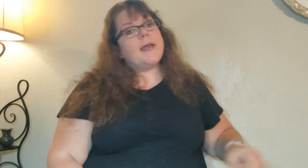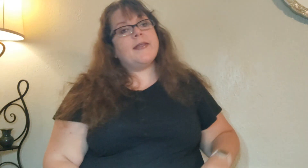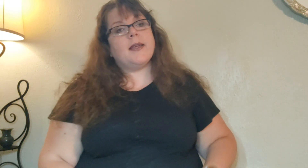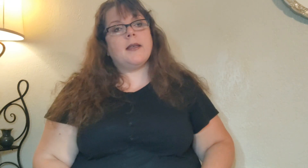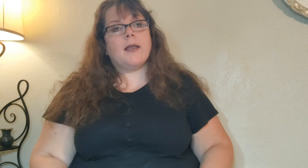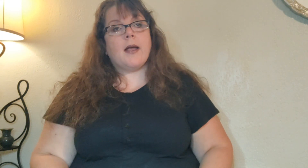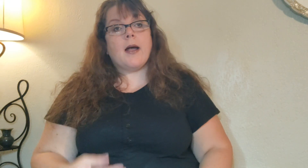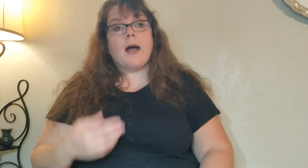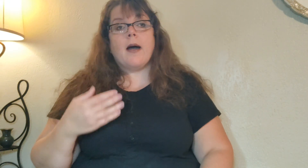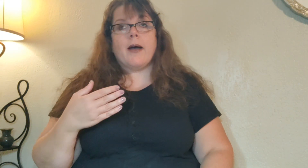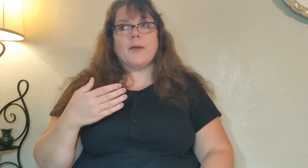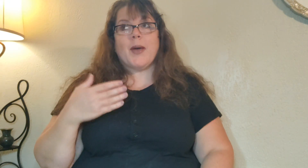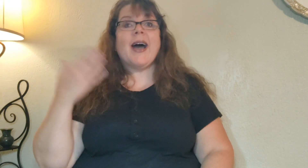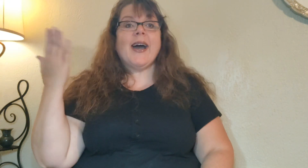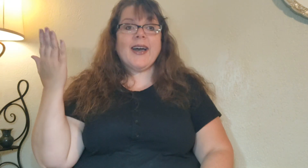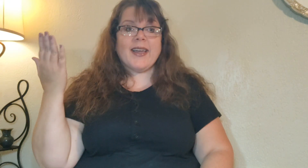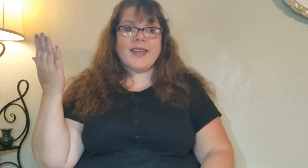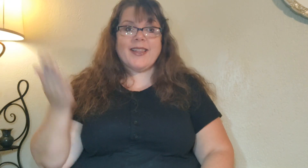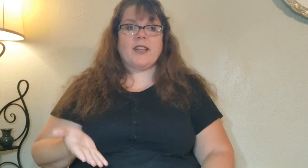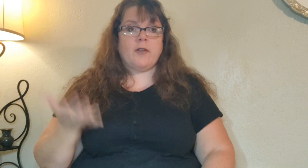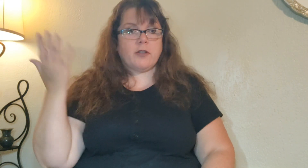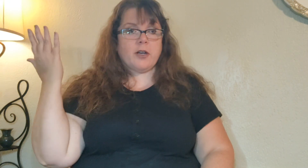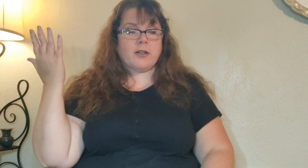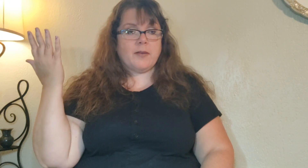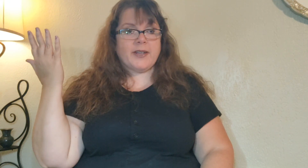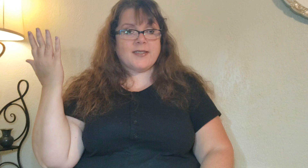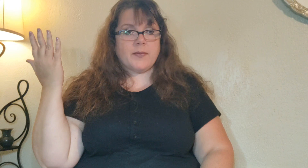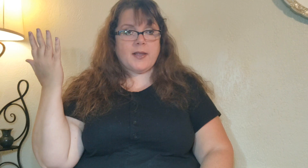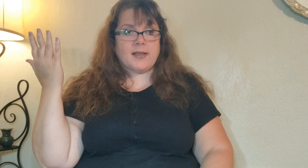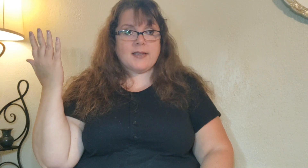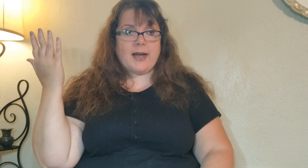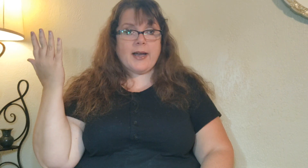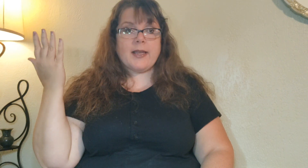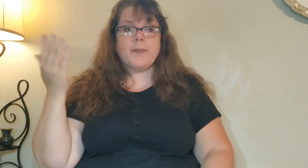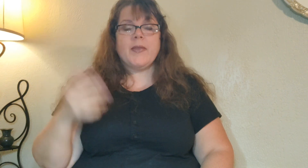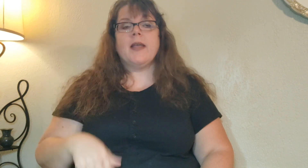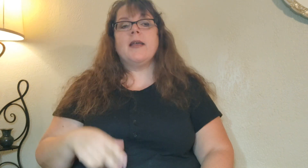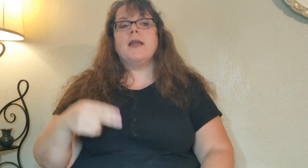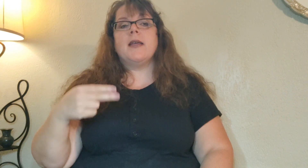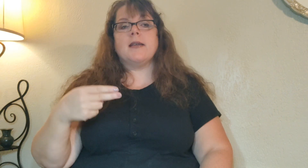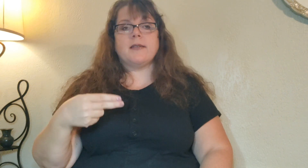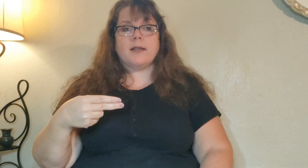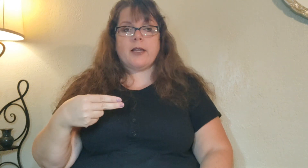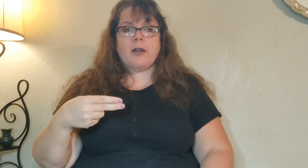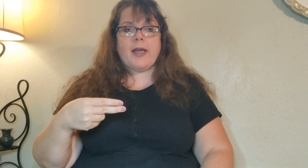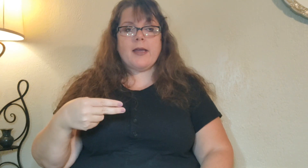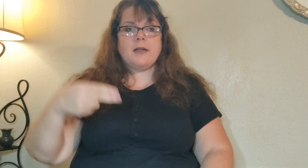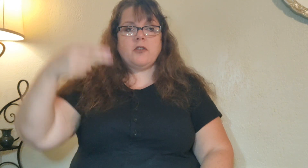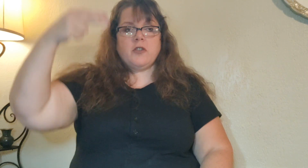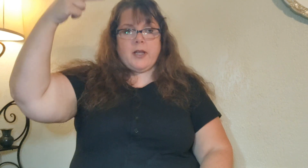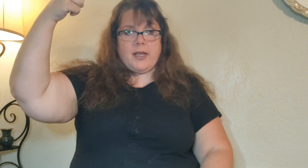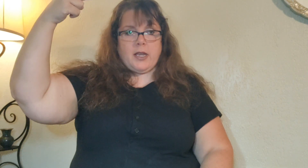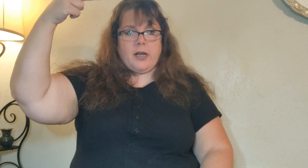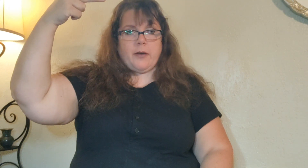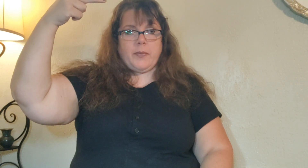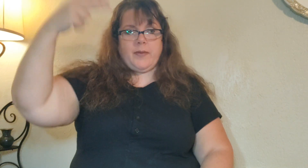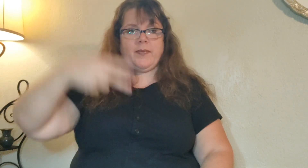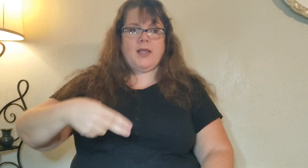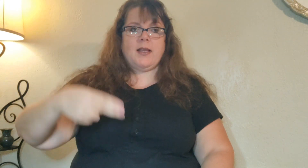And then high, like if you're talking about something that's high, it's the letter H and up